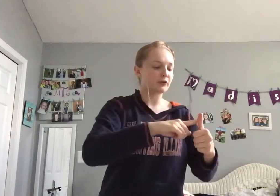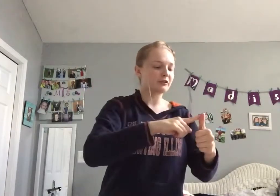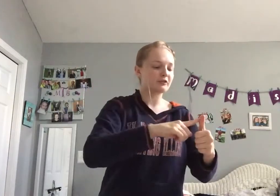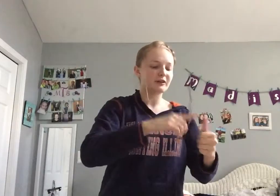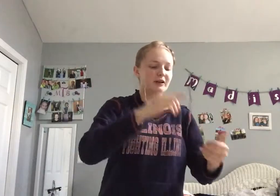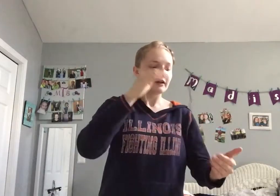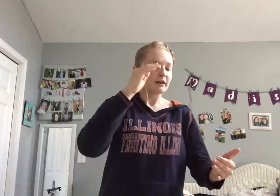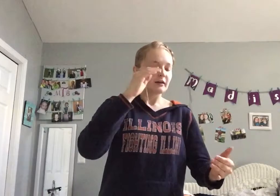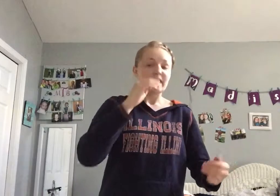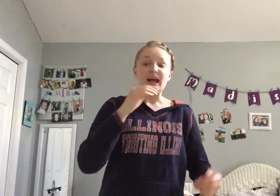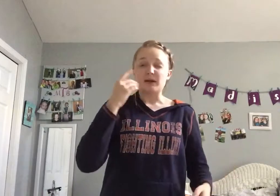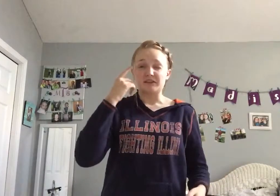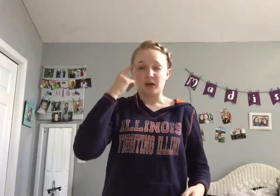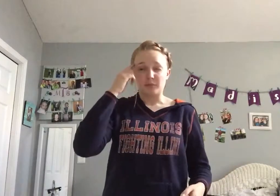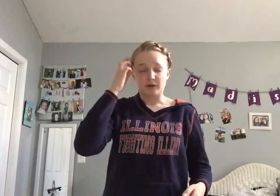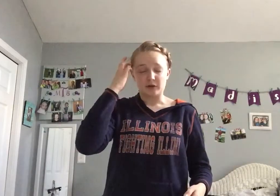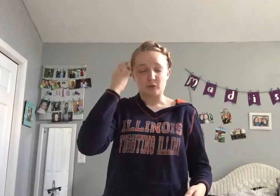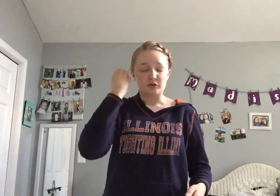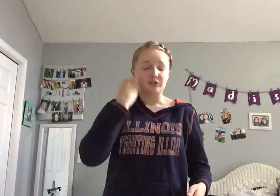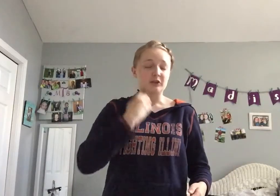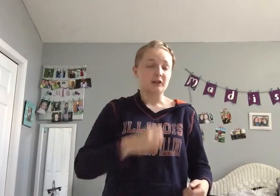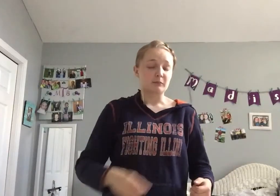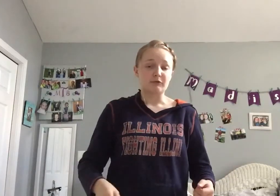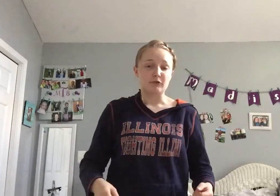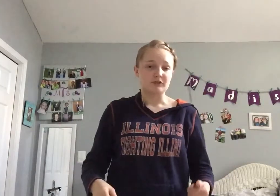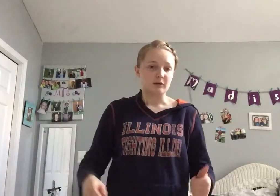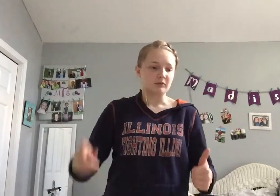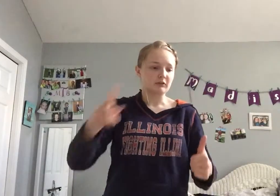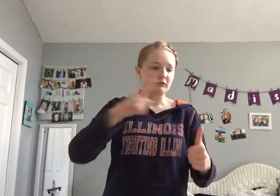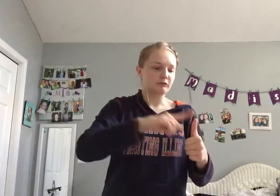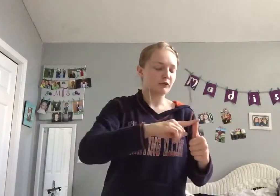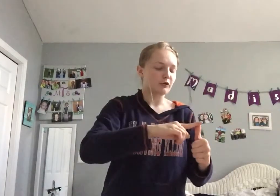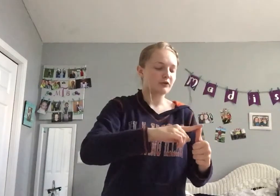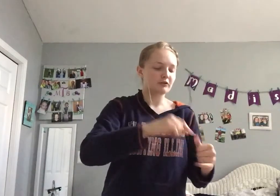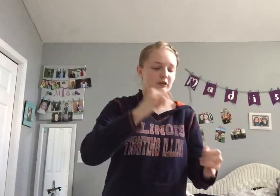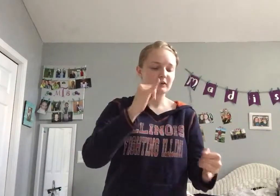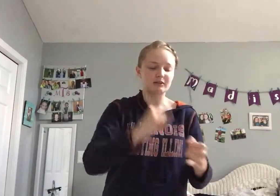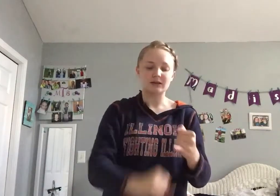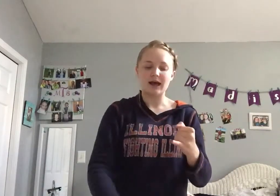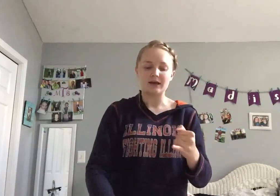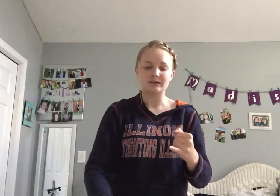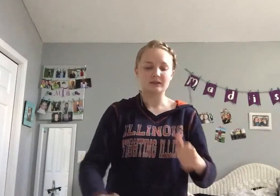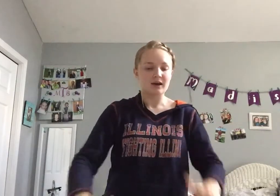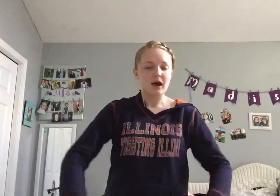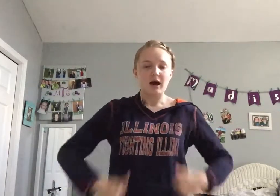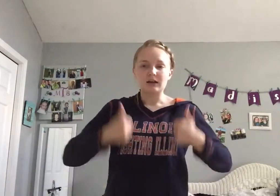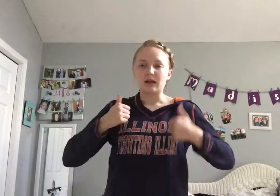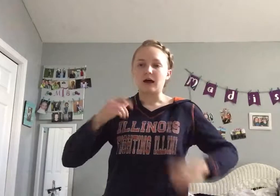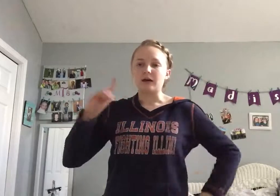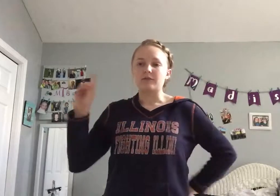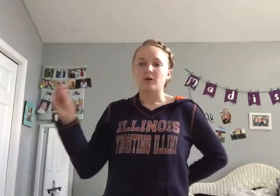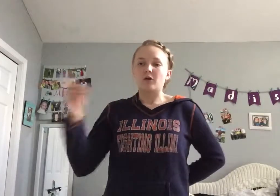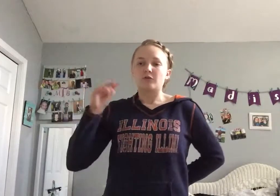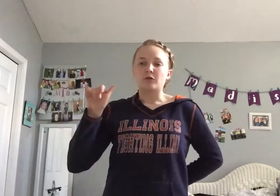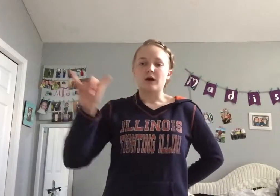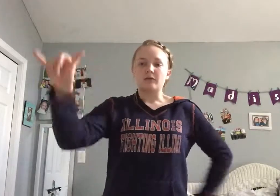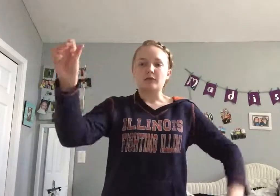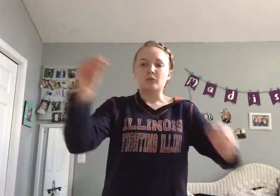first, and I messed up in there once, I think my first time. The first, the last, alive,